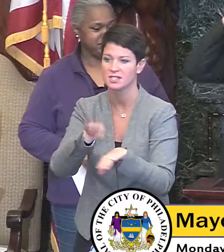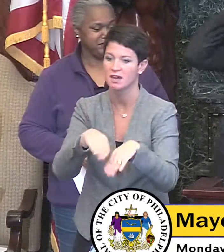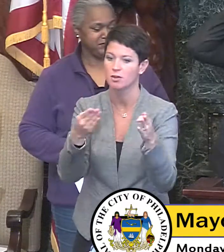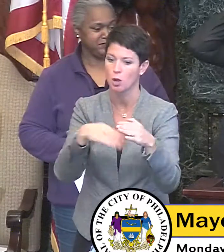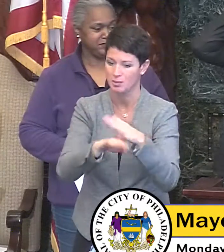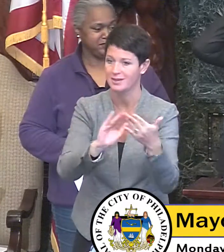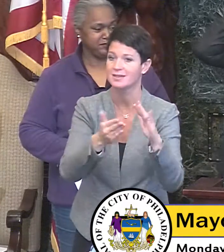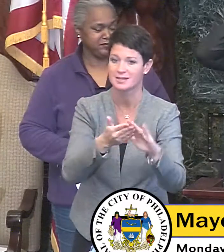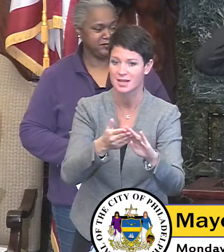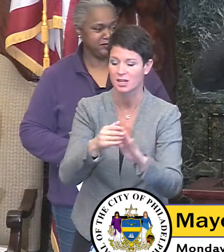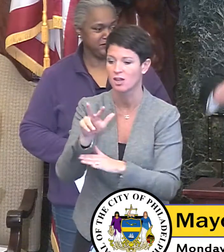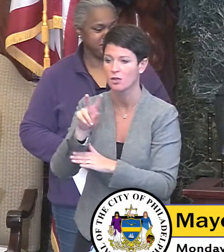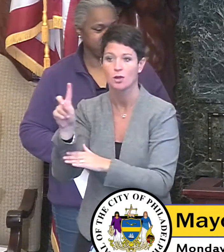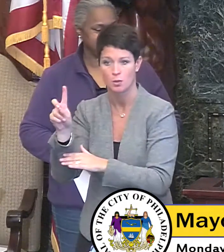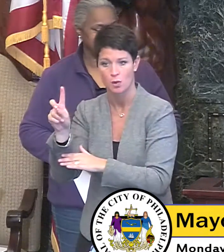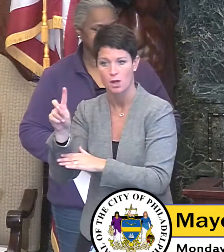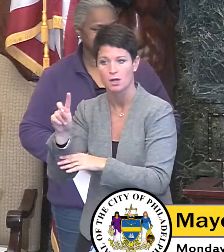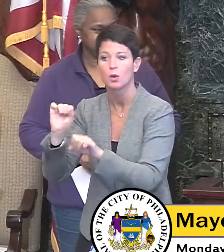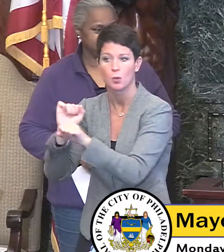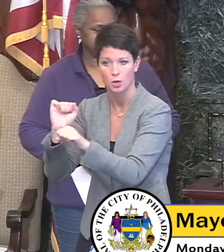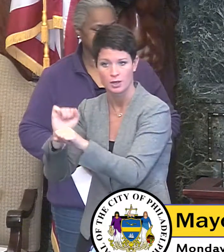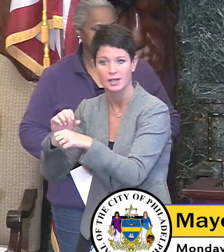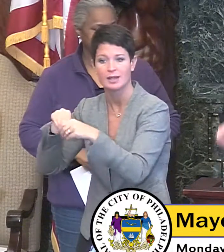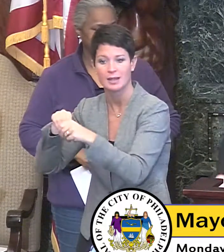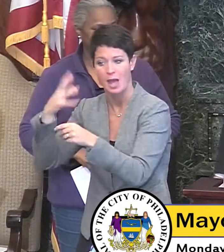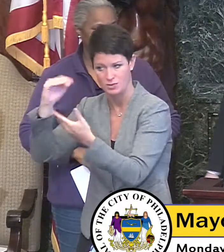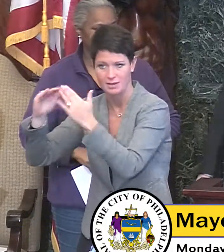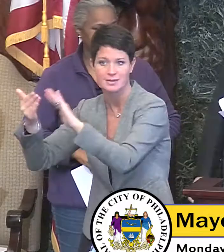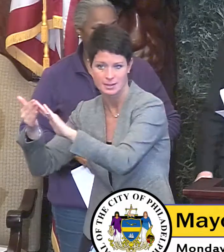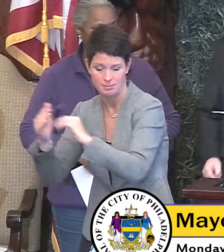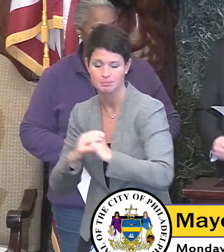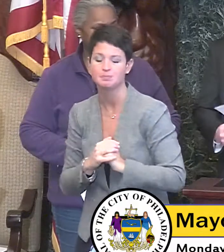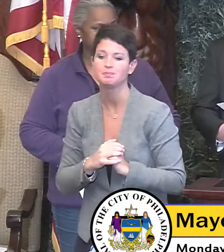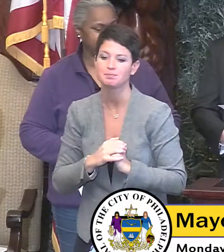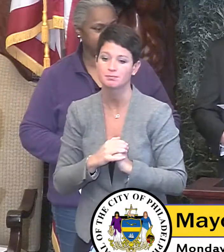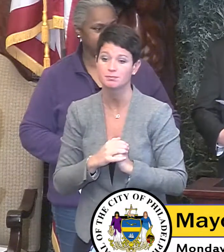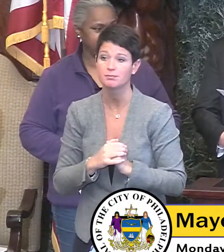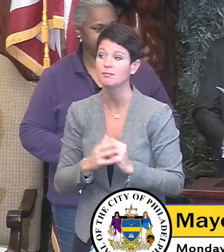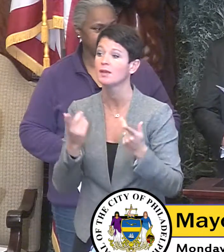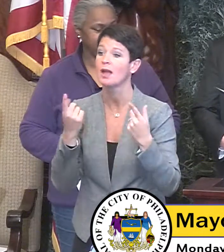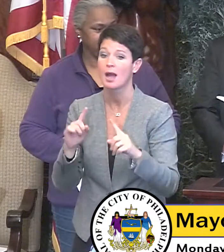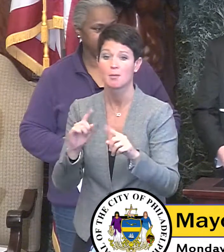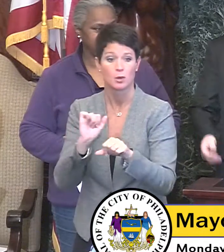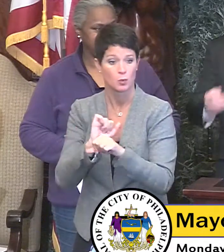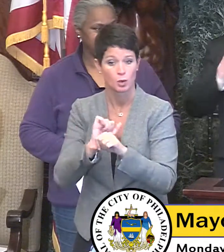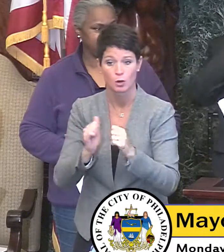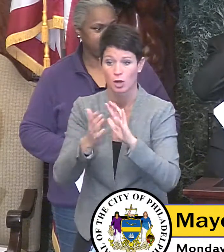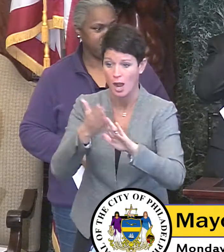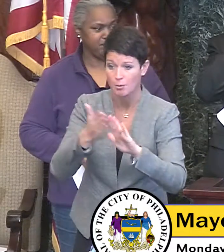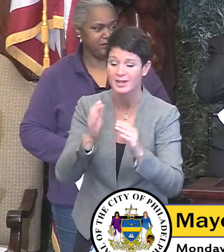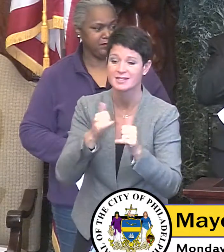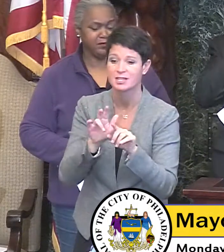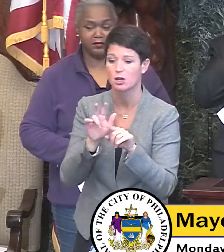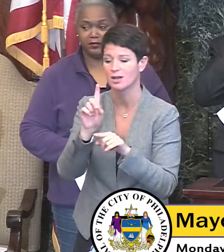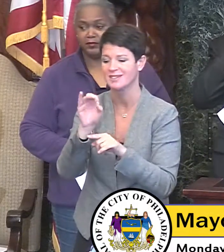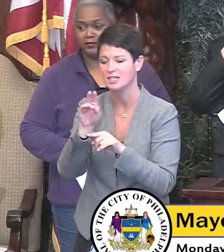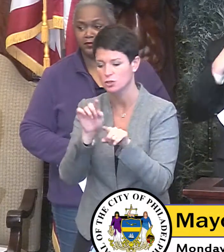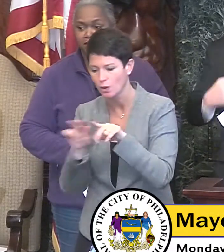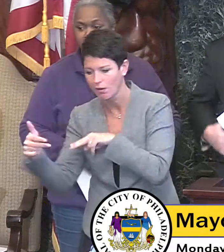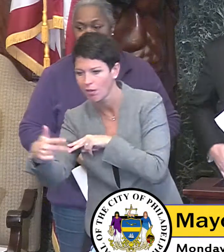the city, 31 open in suburban. Where we are operating, we still have detours and